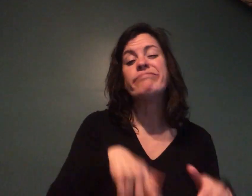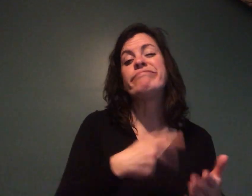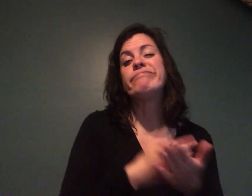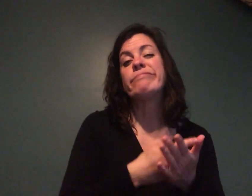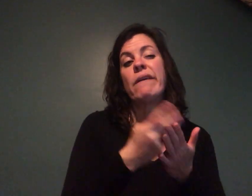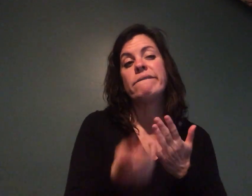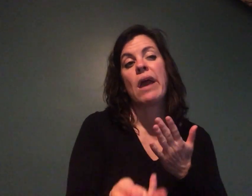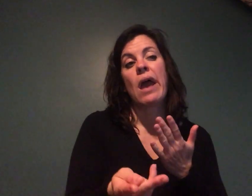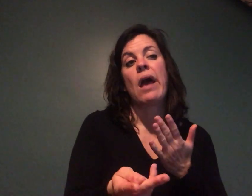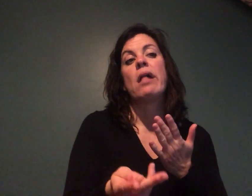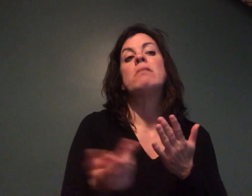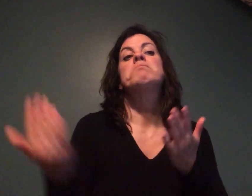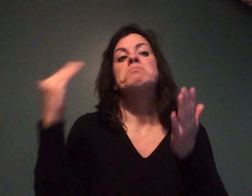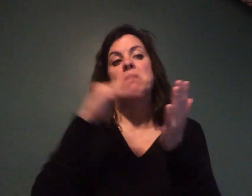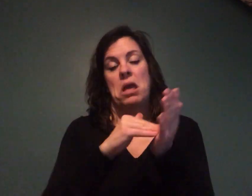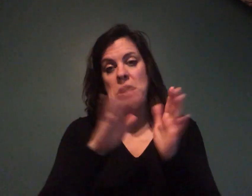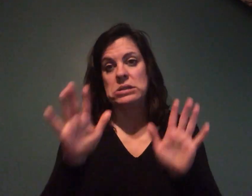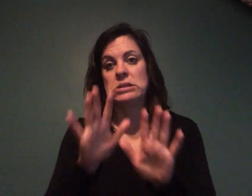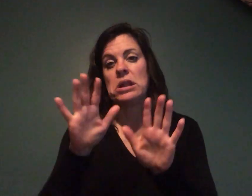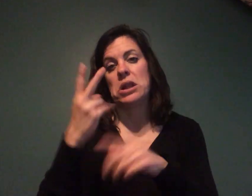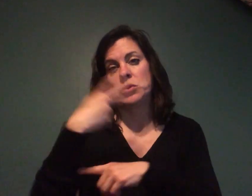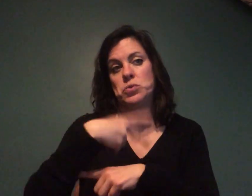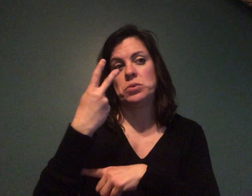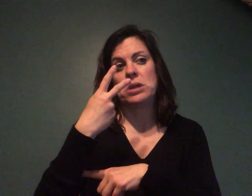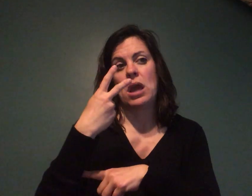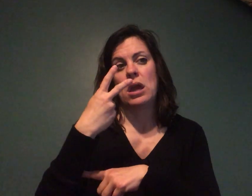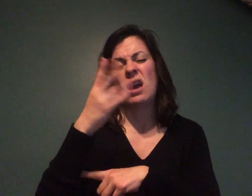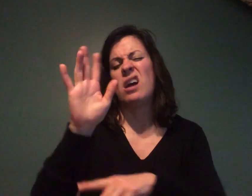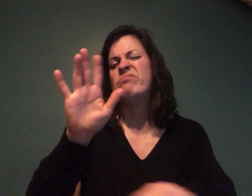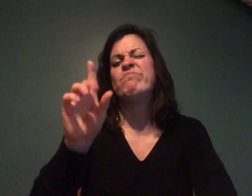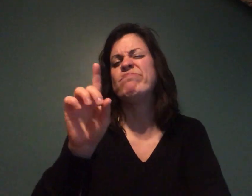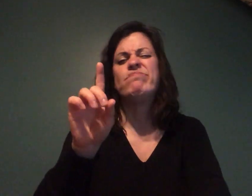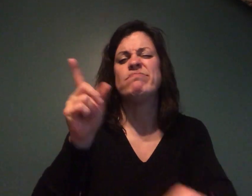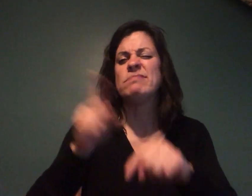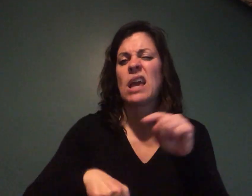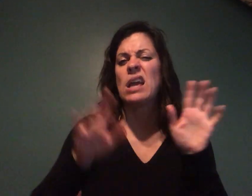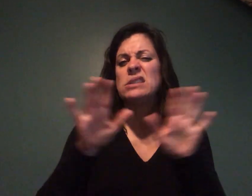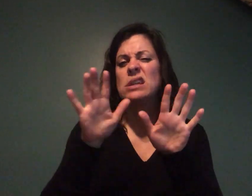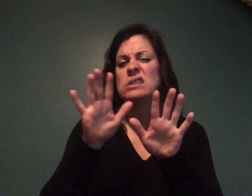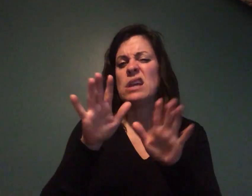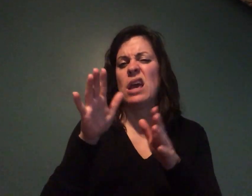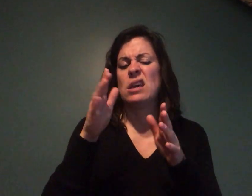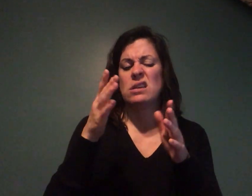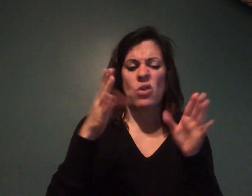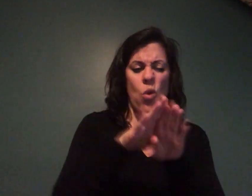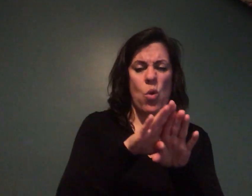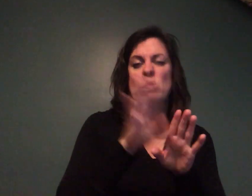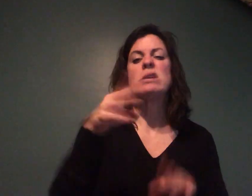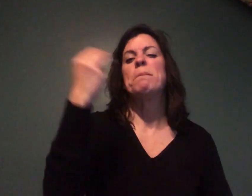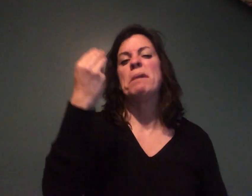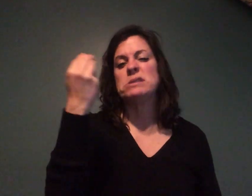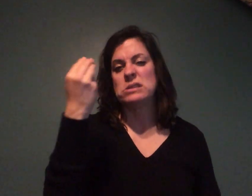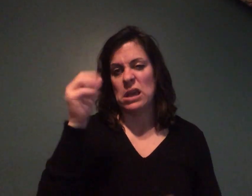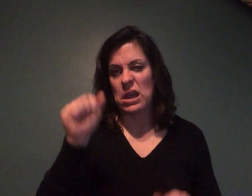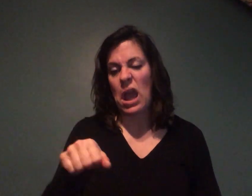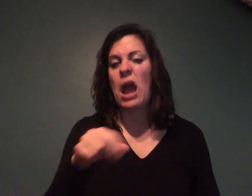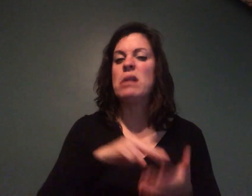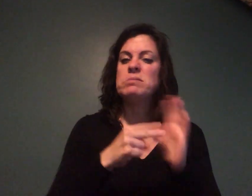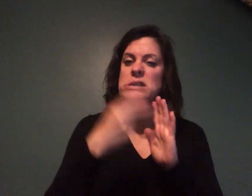on a Sunday, but it would actually be Monday. All right? It's not like Monday waiting on Wednesday or something like that. All right? Any questions